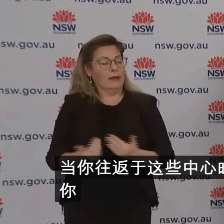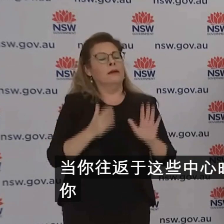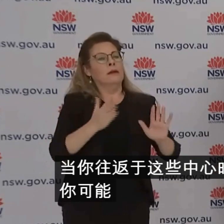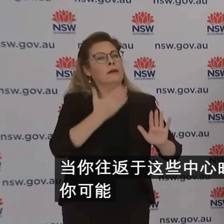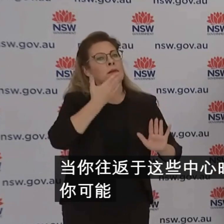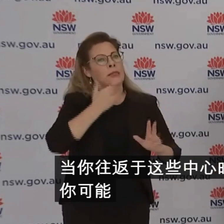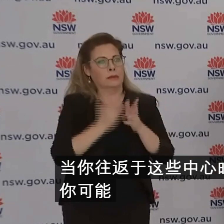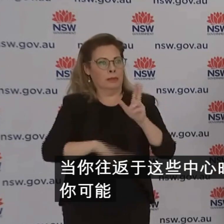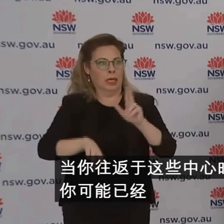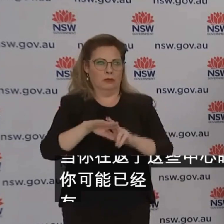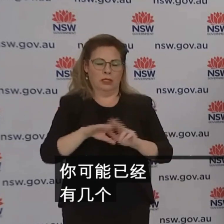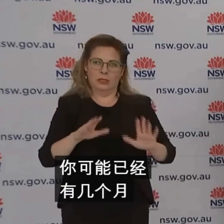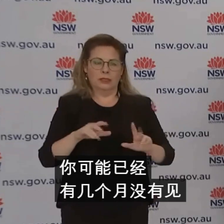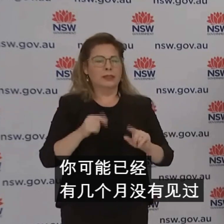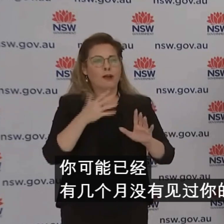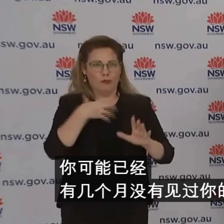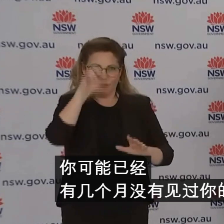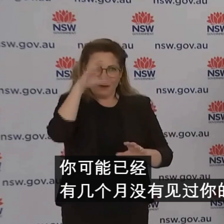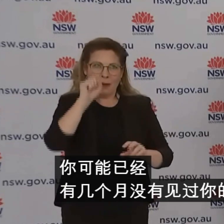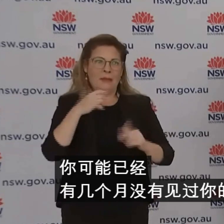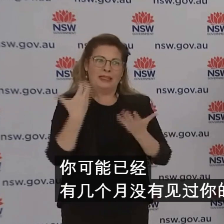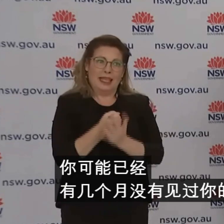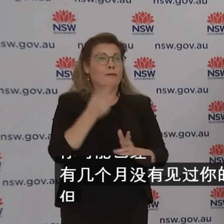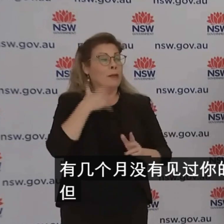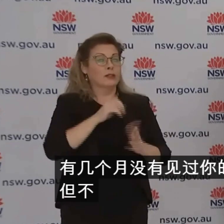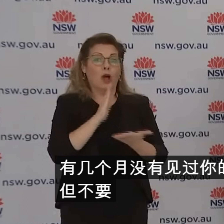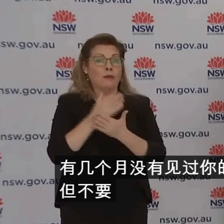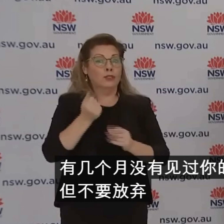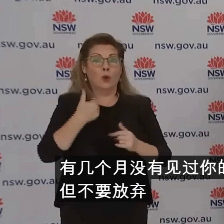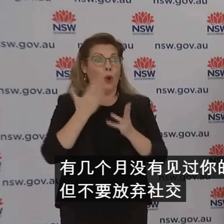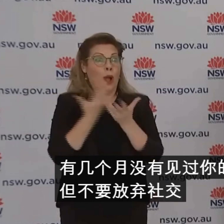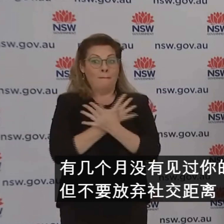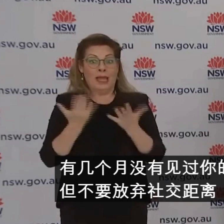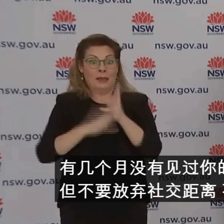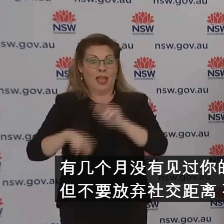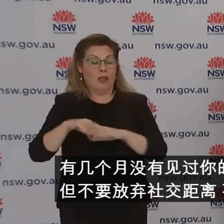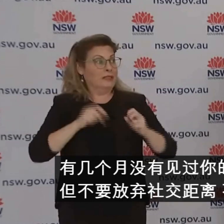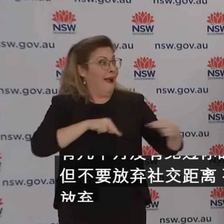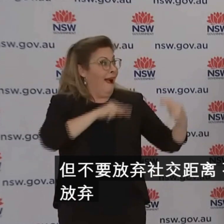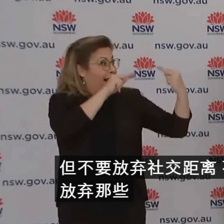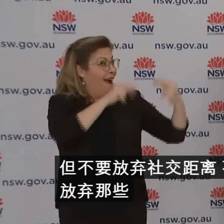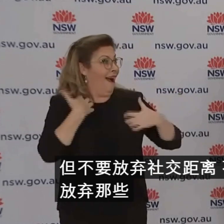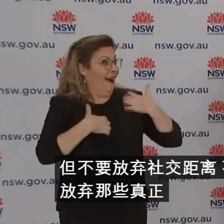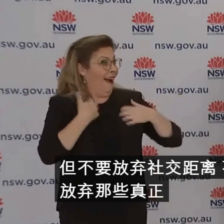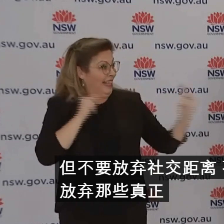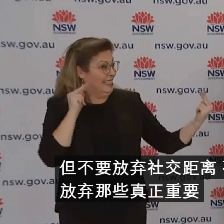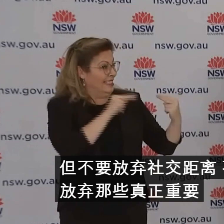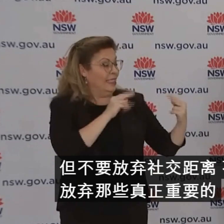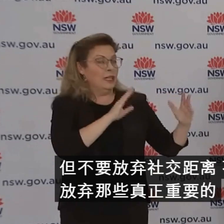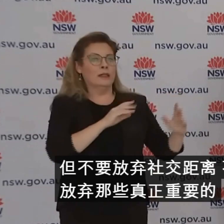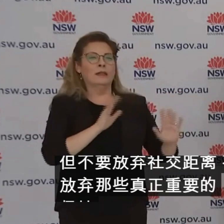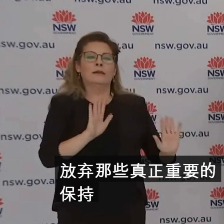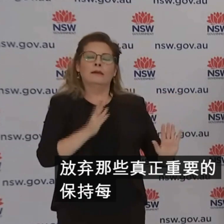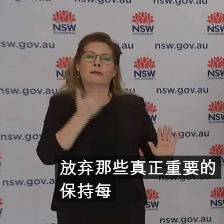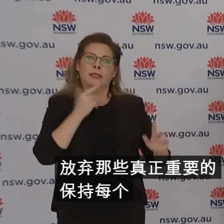those hubs. You may not have seen your friend for a couple of months, but don't abandon social distance, don't abandon those